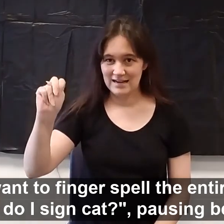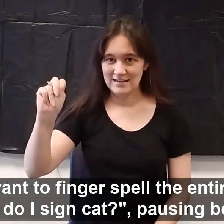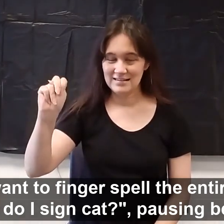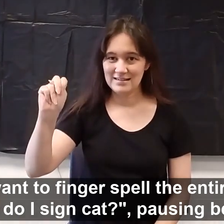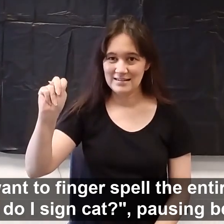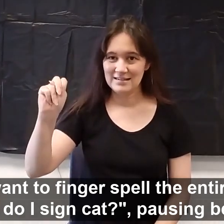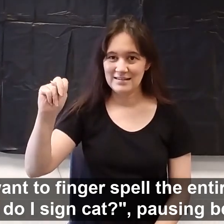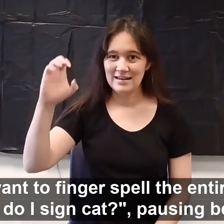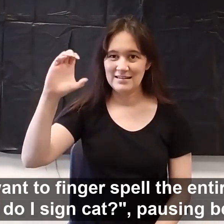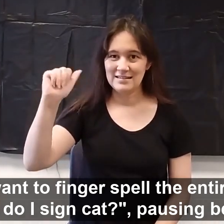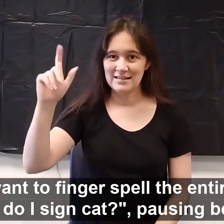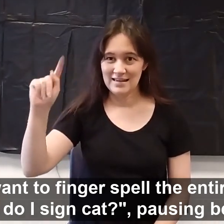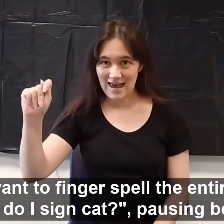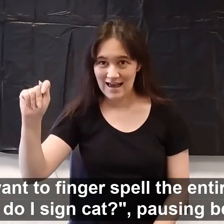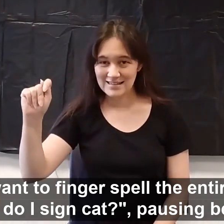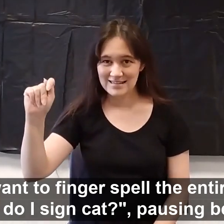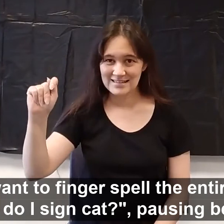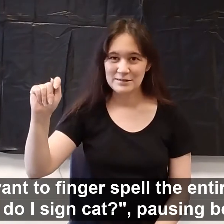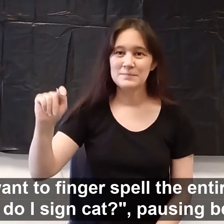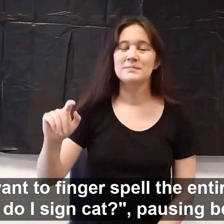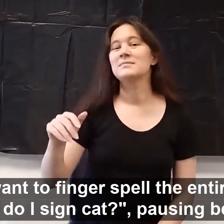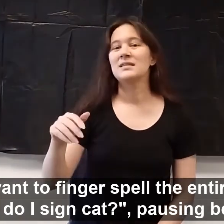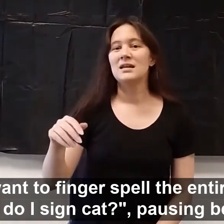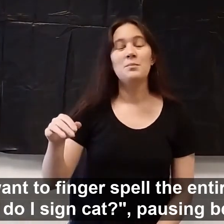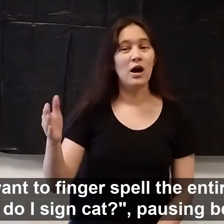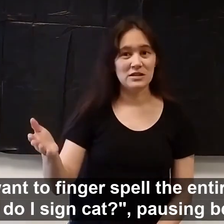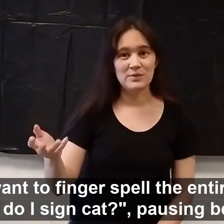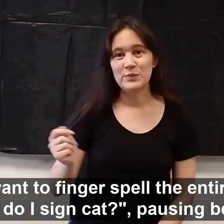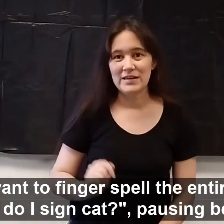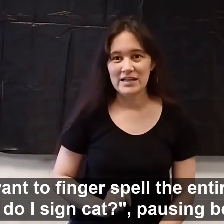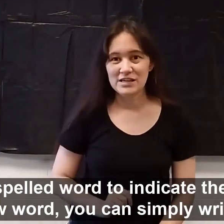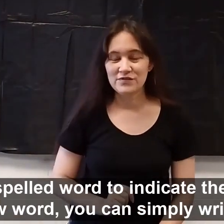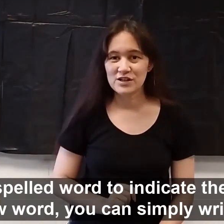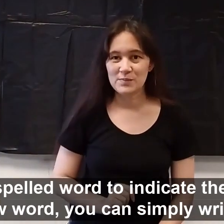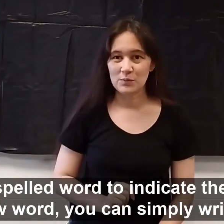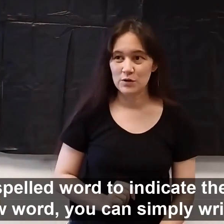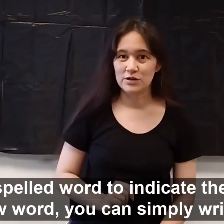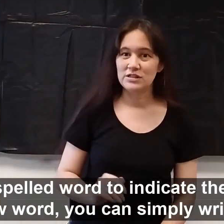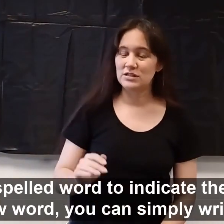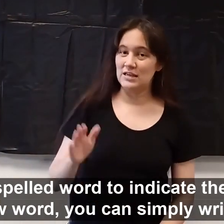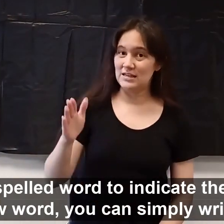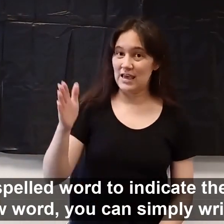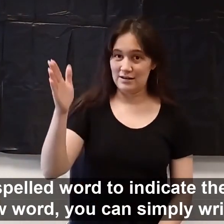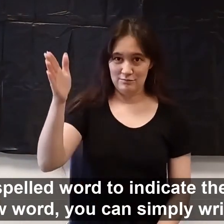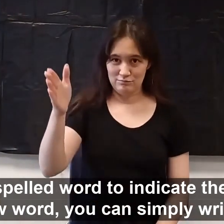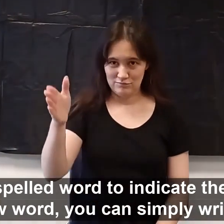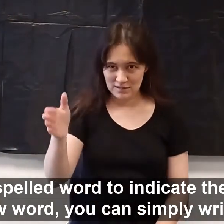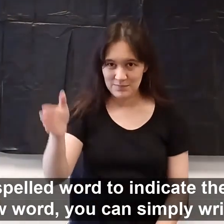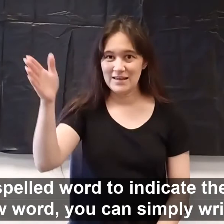sign cat, pausing between each fingerspelled word to indicate the beginning of a